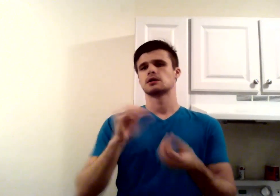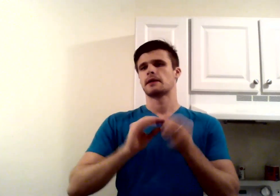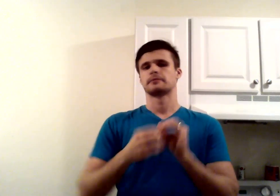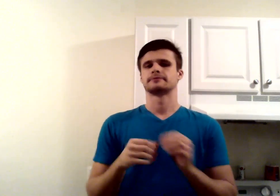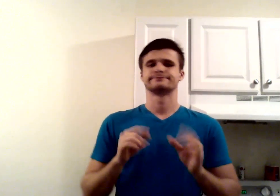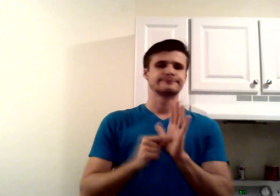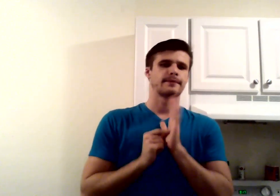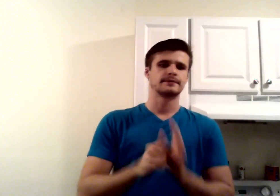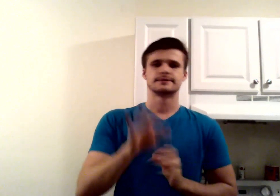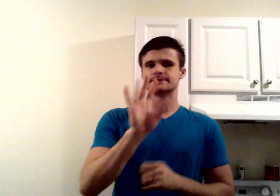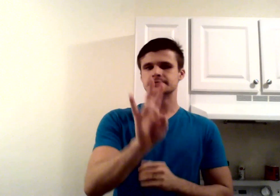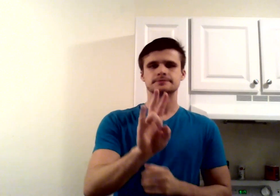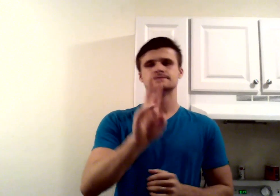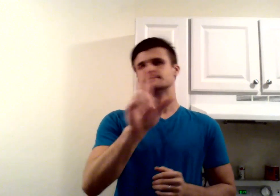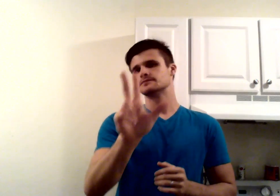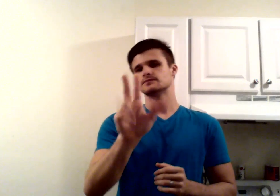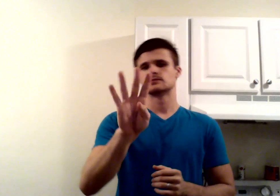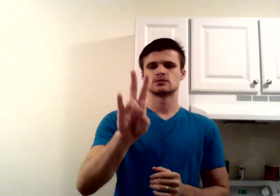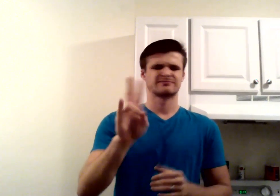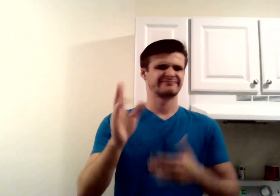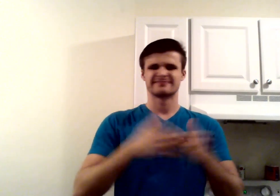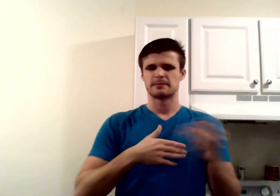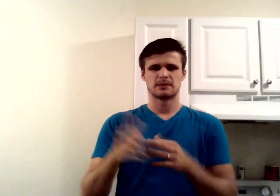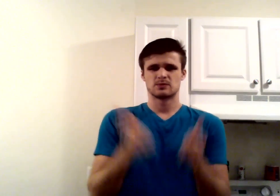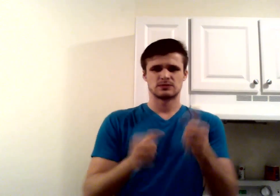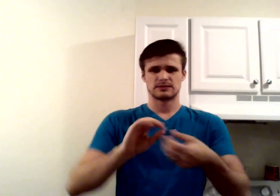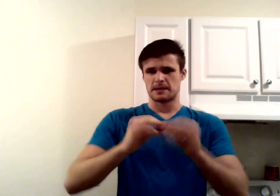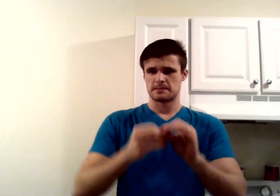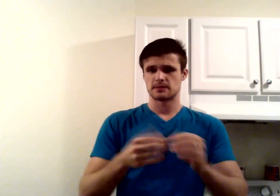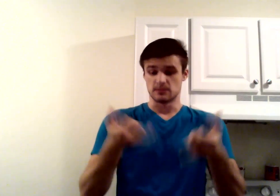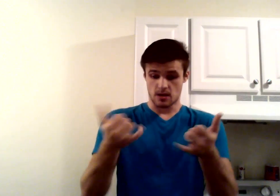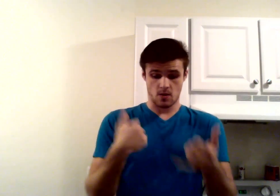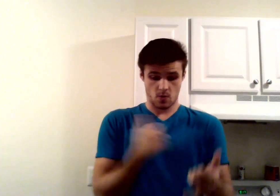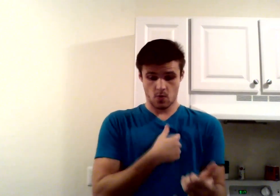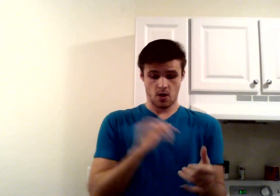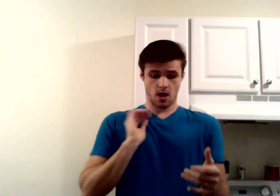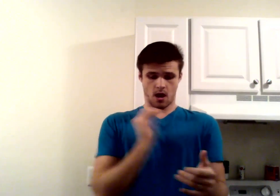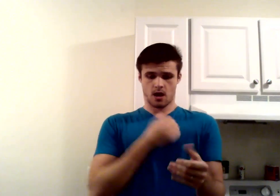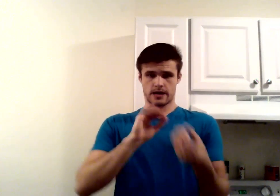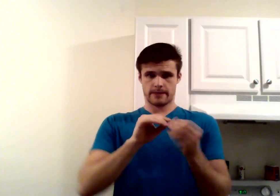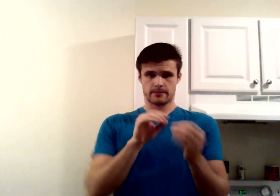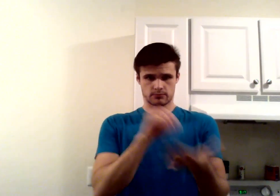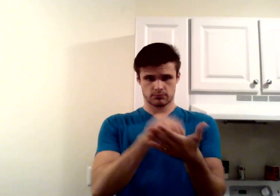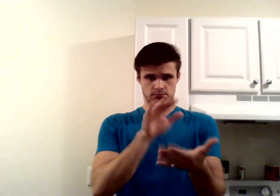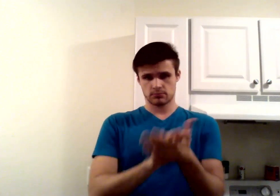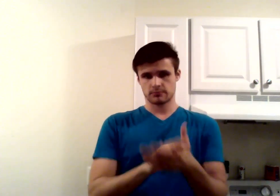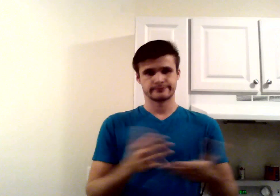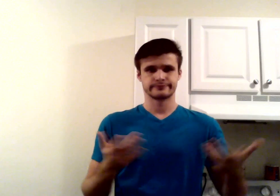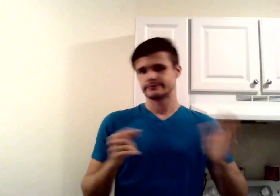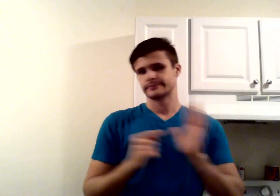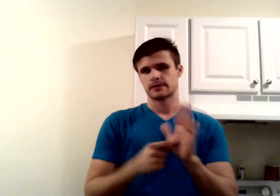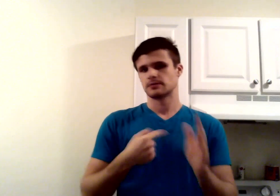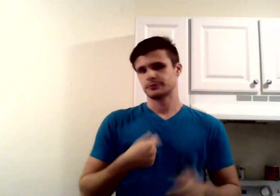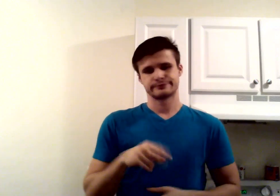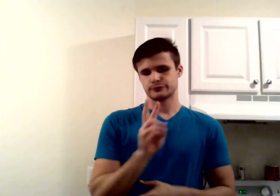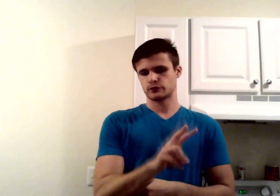4, 2, right? Any number, it does not matter. Next step, we are going to write our number, and I'm writing again. On the 7, I write 2, so because I